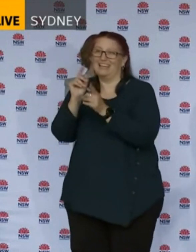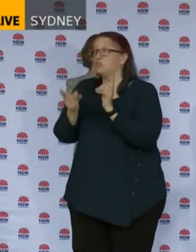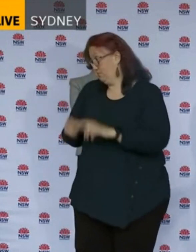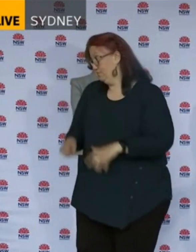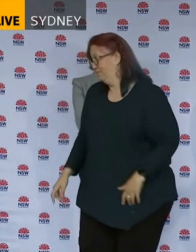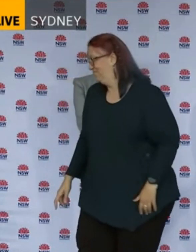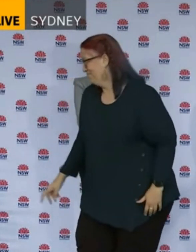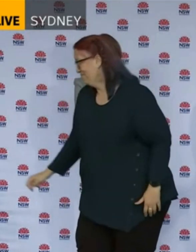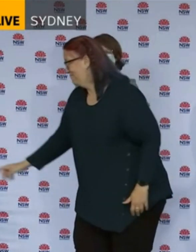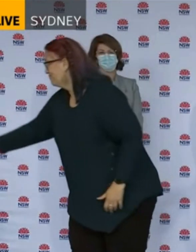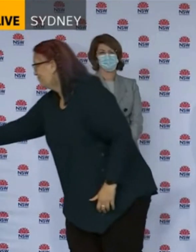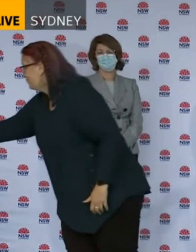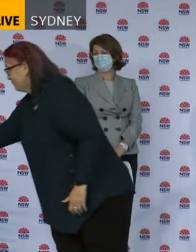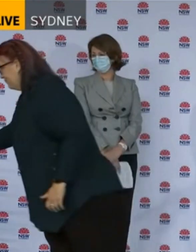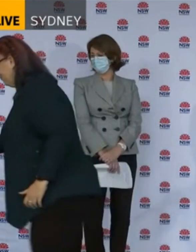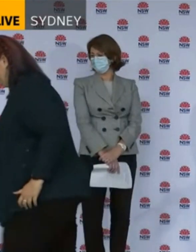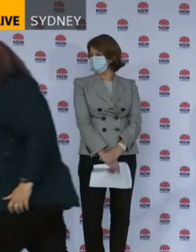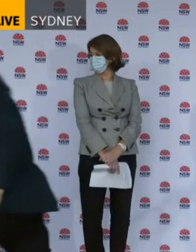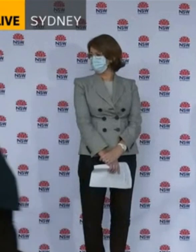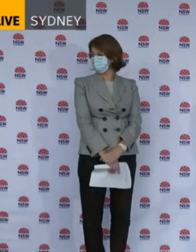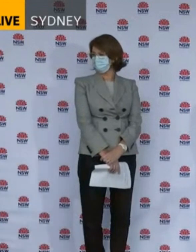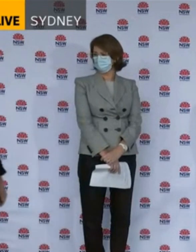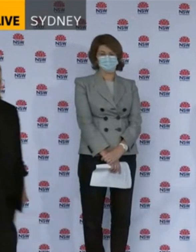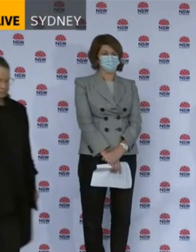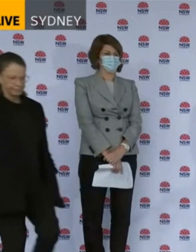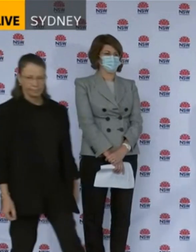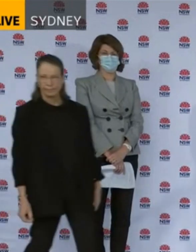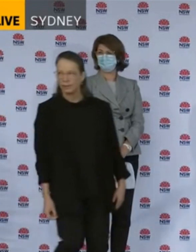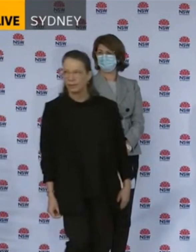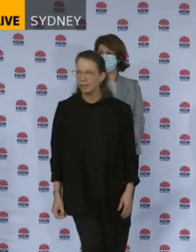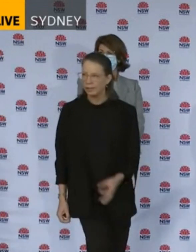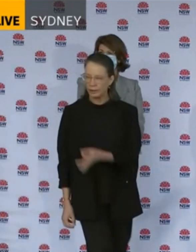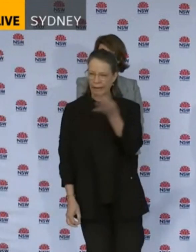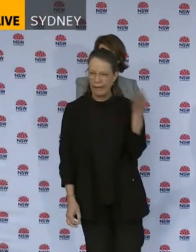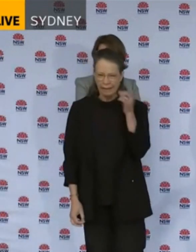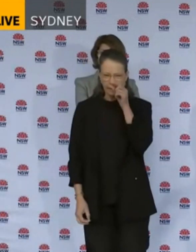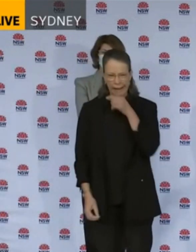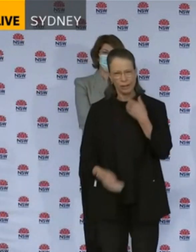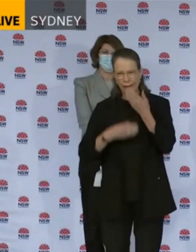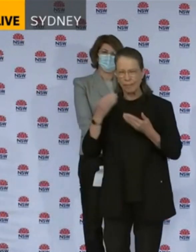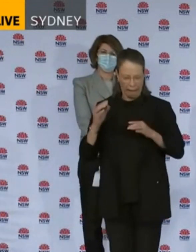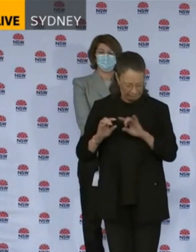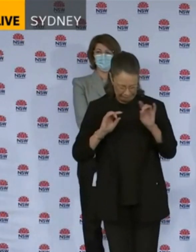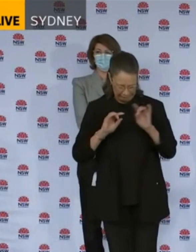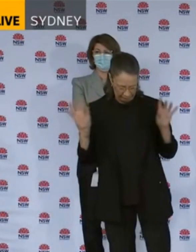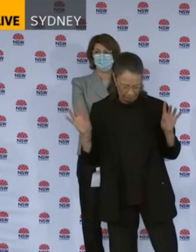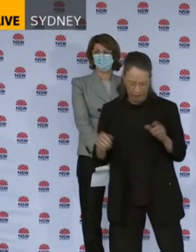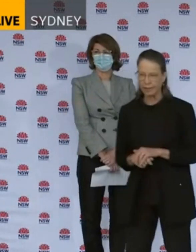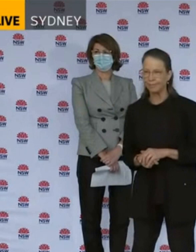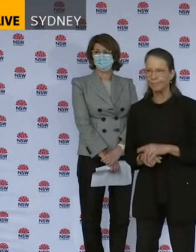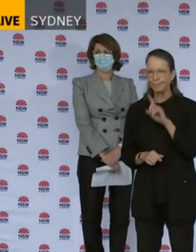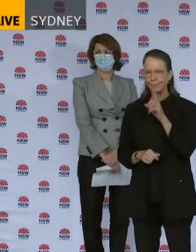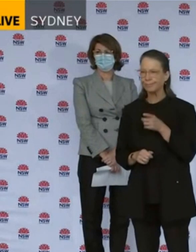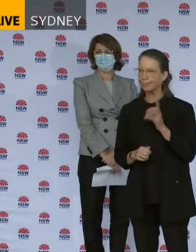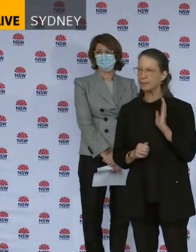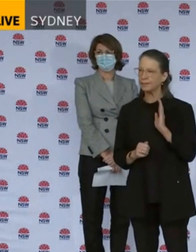casual. And you able to further explain, sorry, just in your comments there, how you said, sorry, I'll just wait. In your comments, you said at no time was Victor